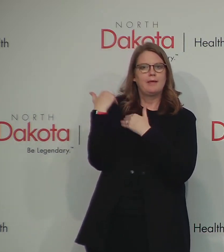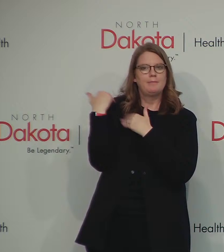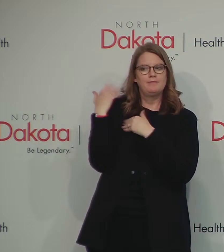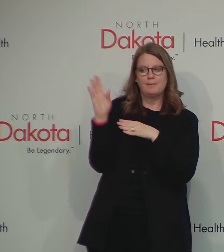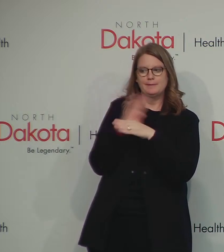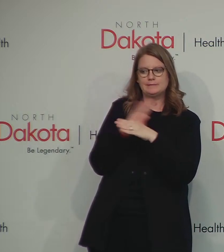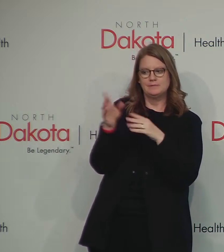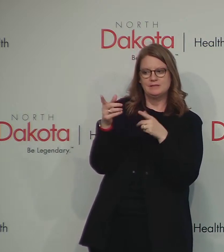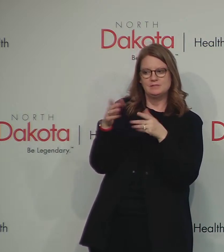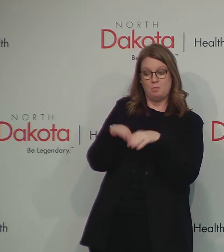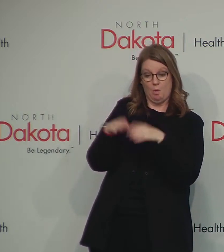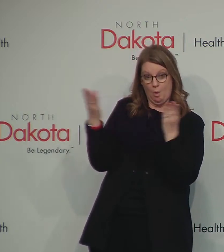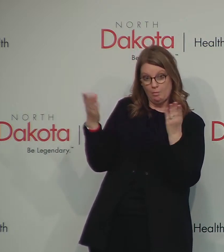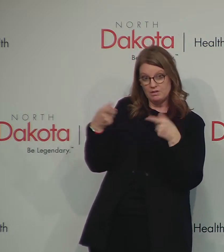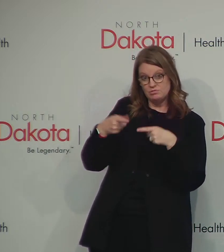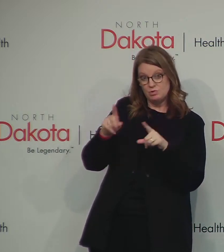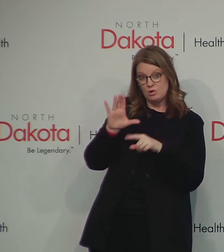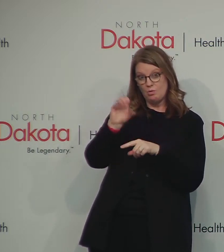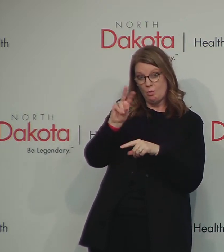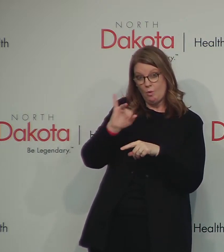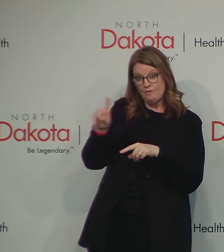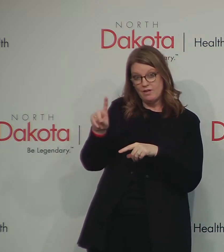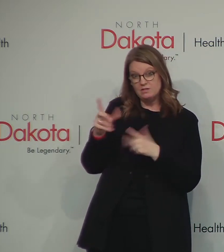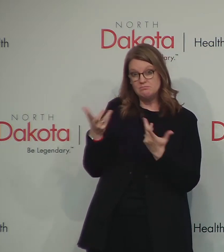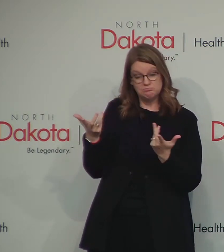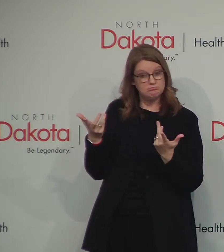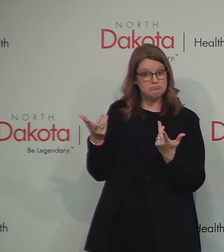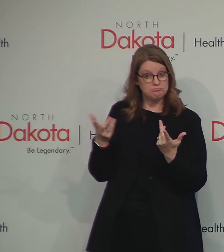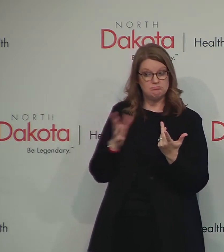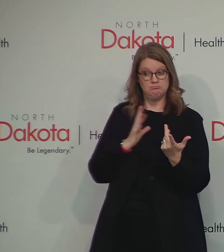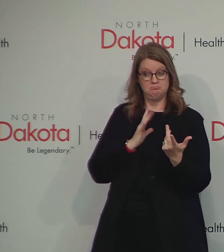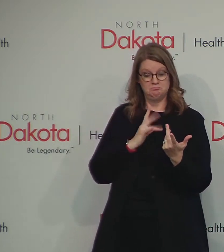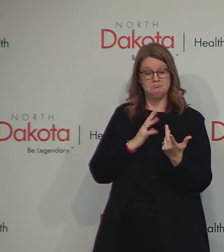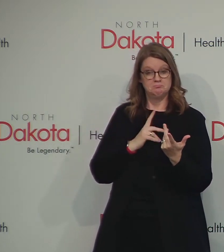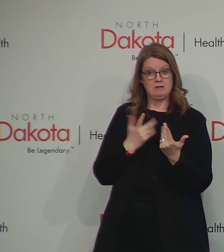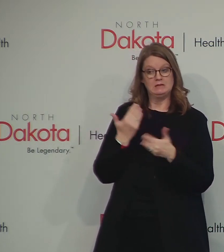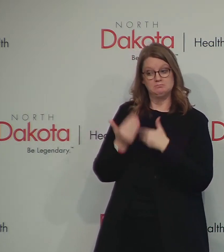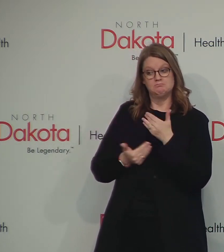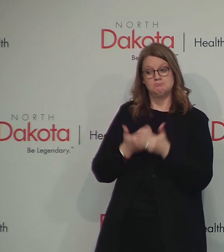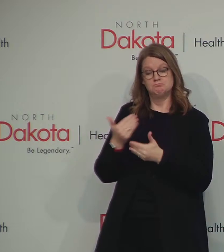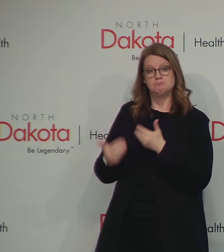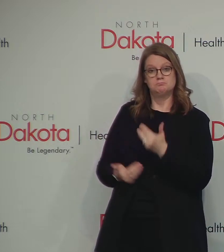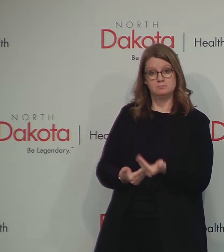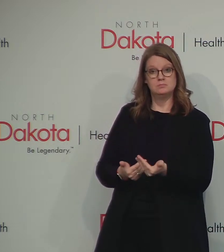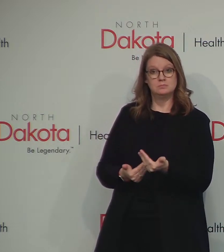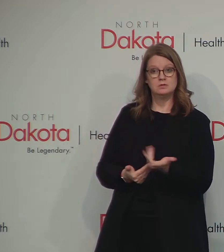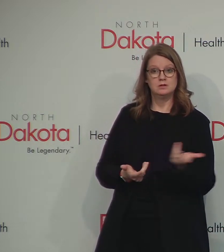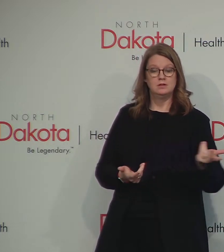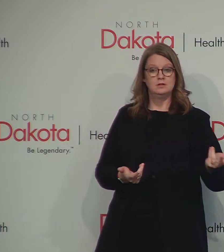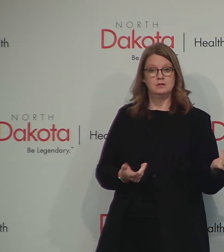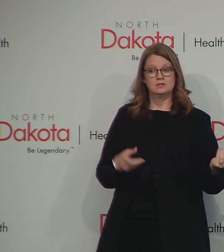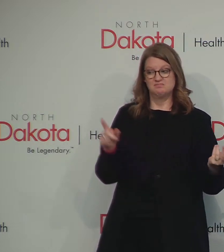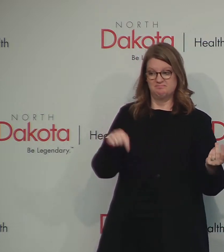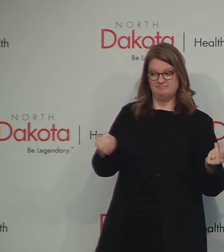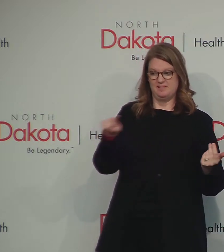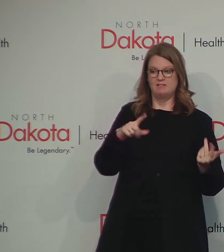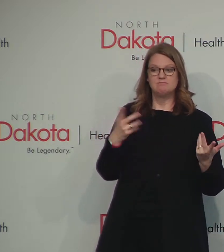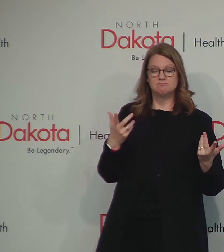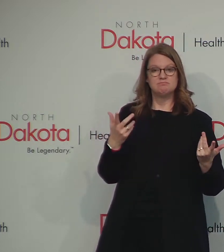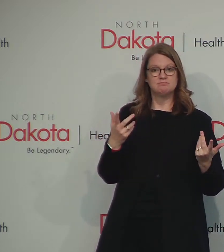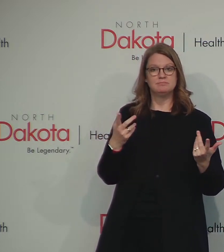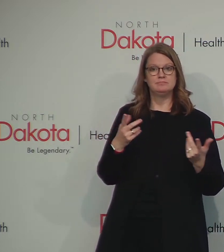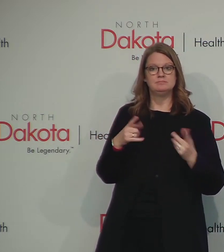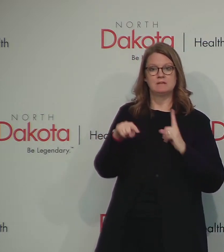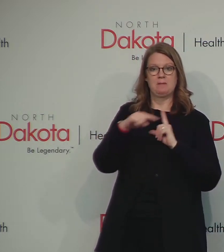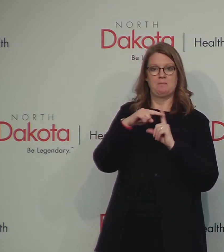remained open during COVID, another great piece of legislation that's moving its way forward. These are all things that I think are,